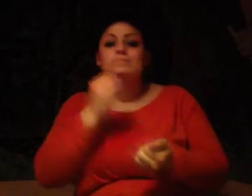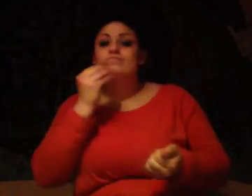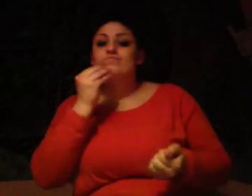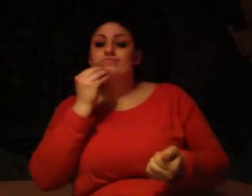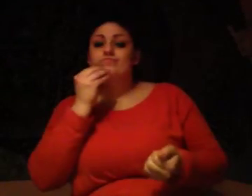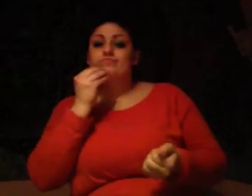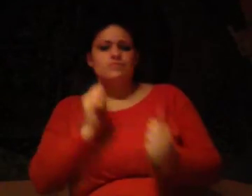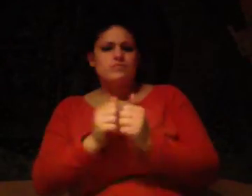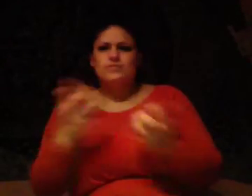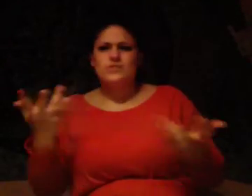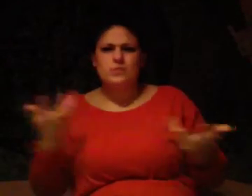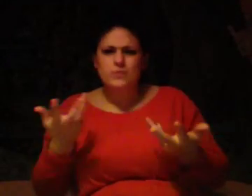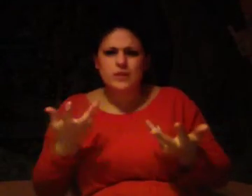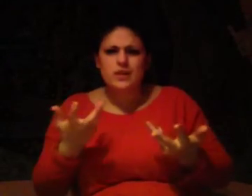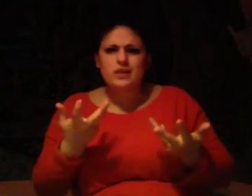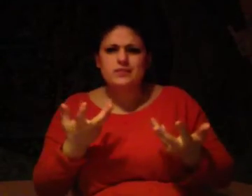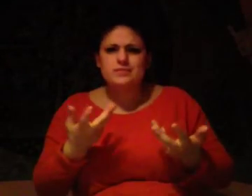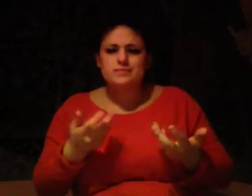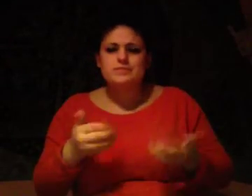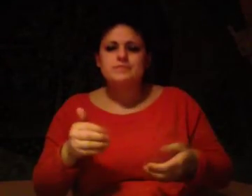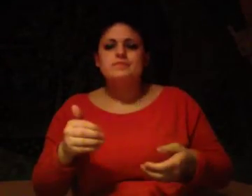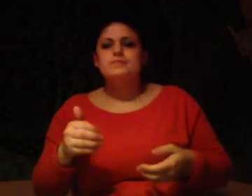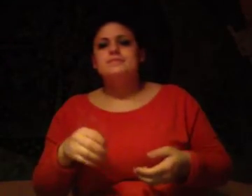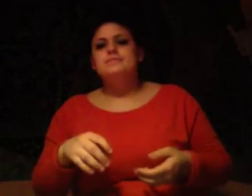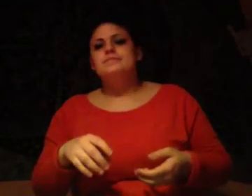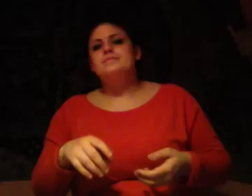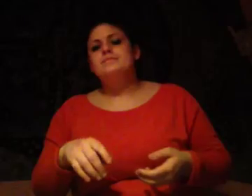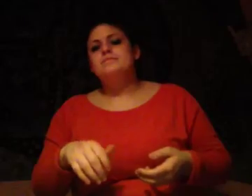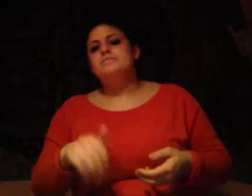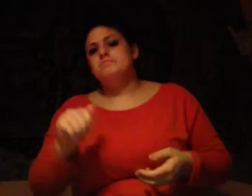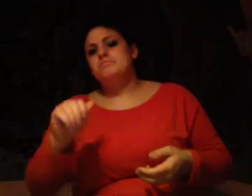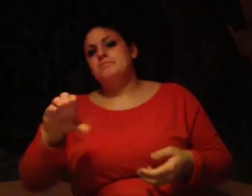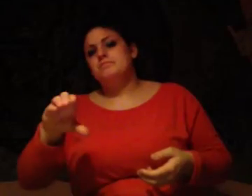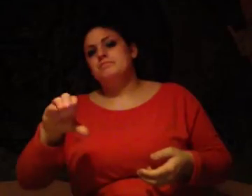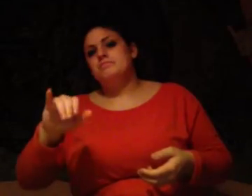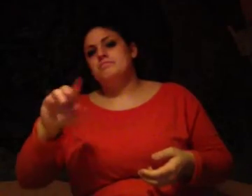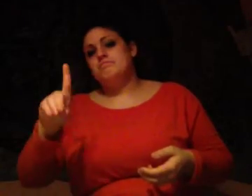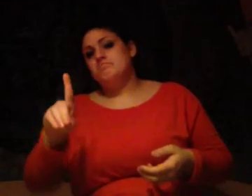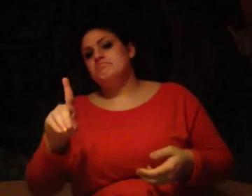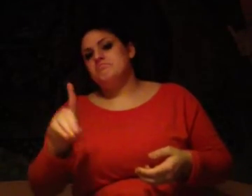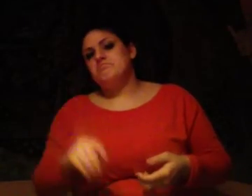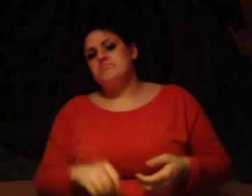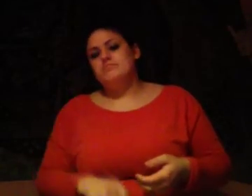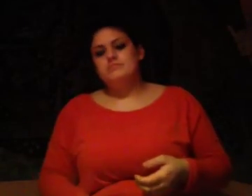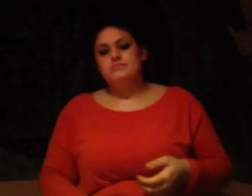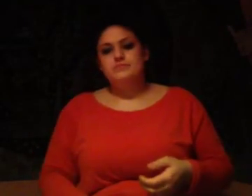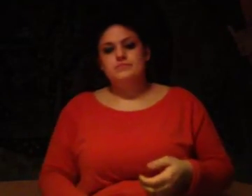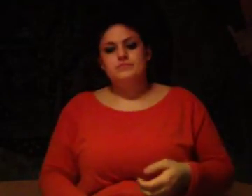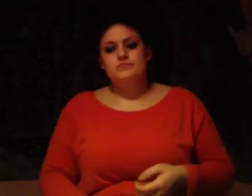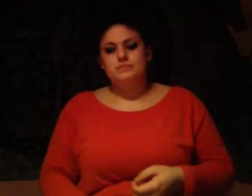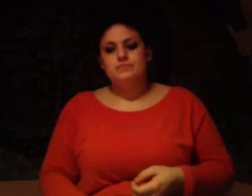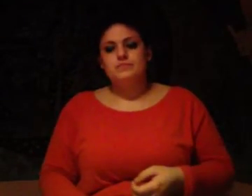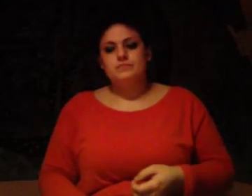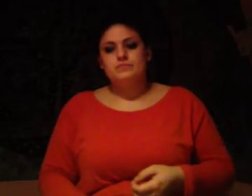of chemicals that's designed primarily to break down proteins. Foods that are higher in protein concentration will remain in your